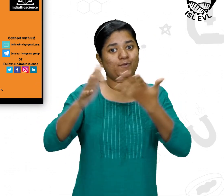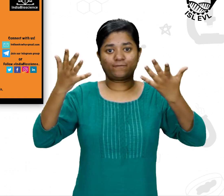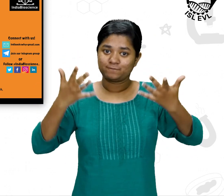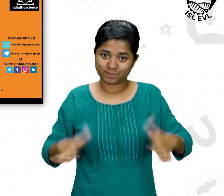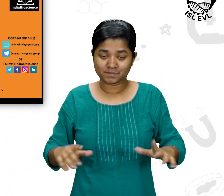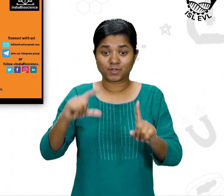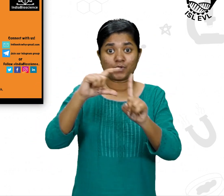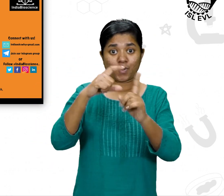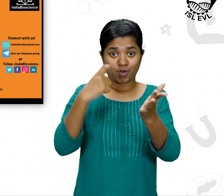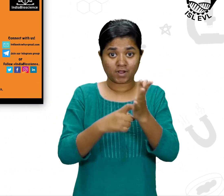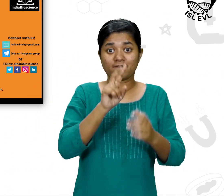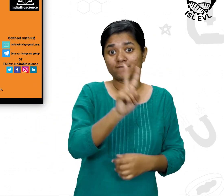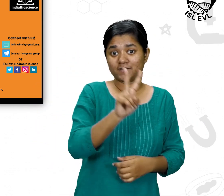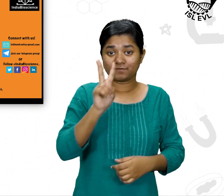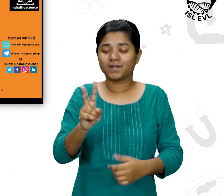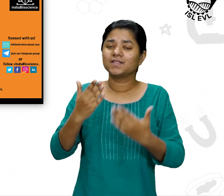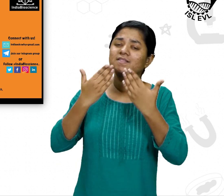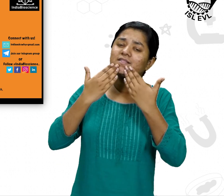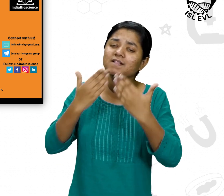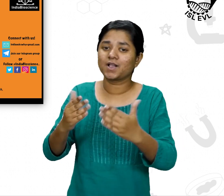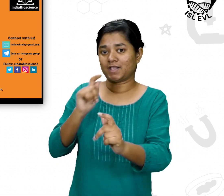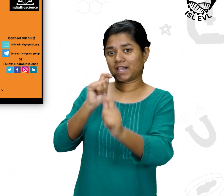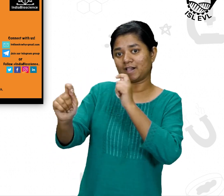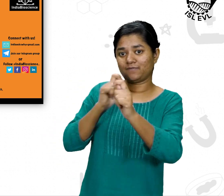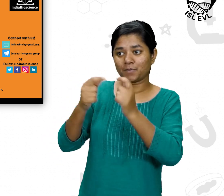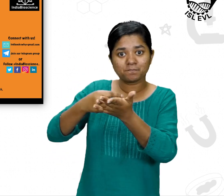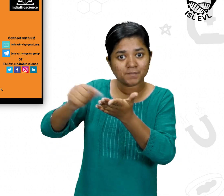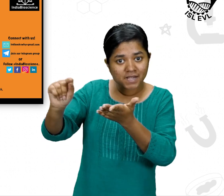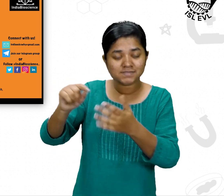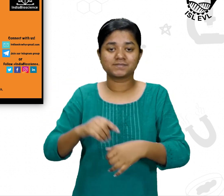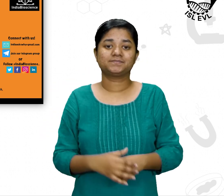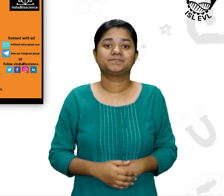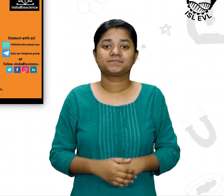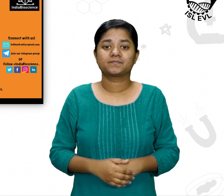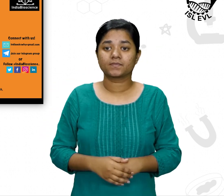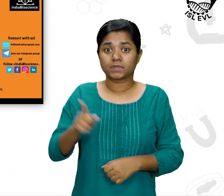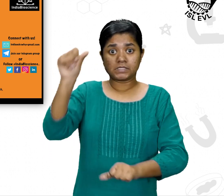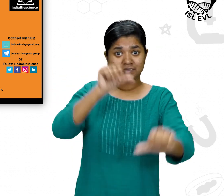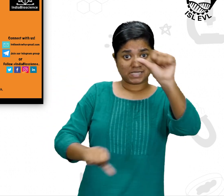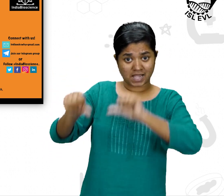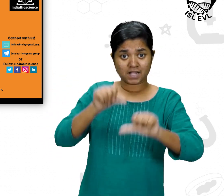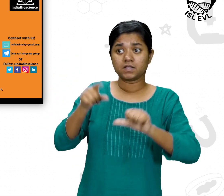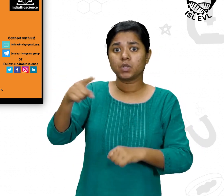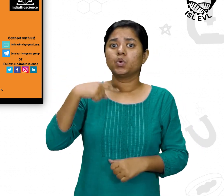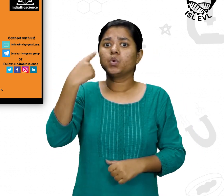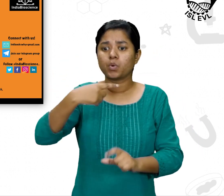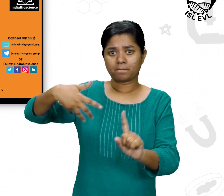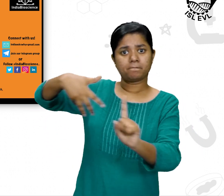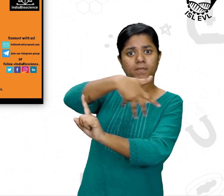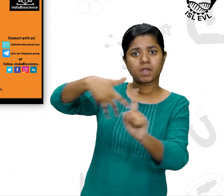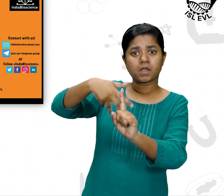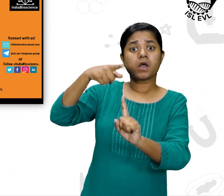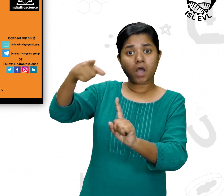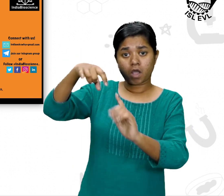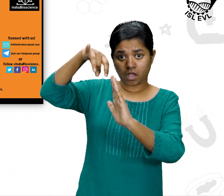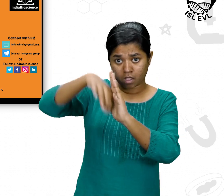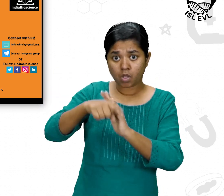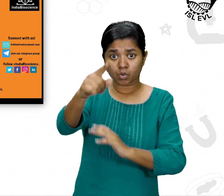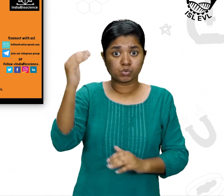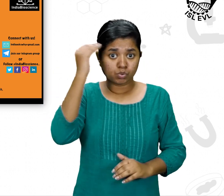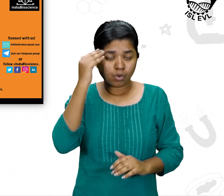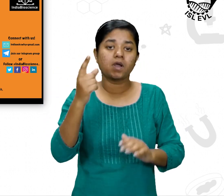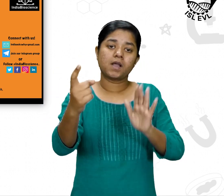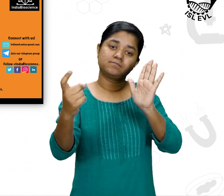So that's it for today. We'd like to thank Dr. Vidita Vaidya for letting us interview her. And if you'd like to know more about her,